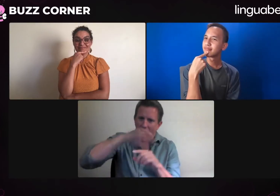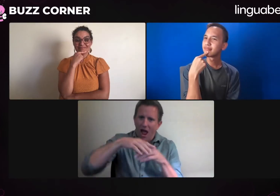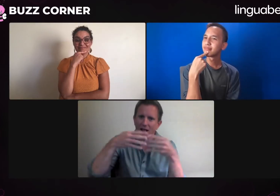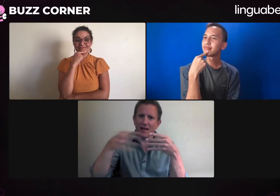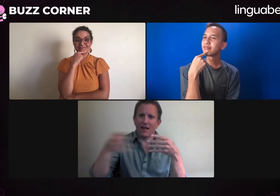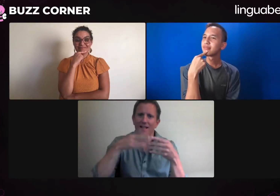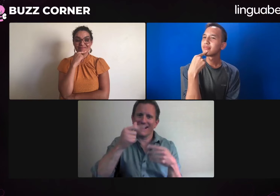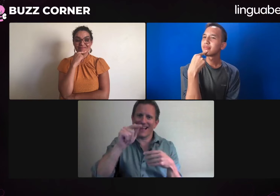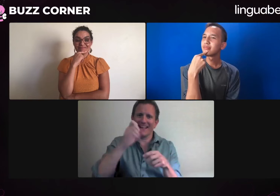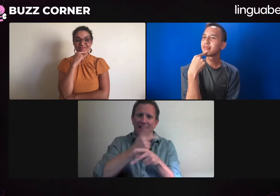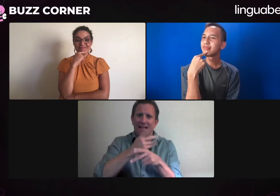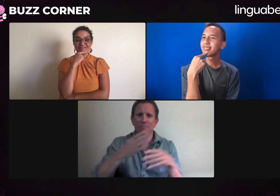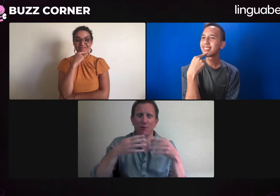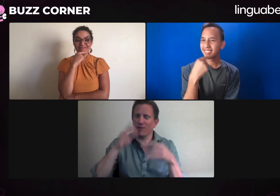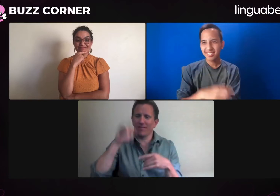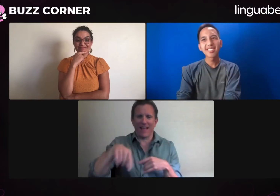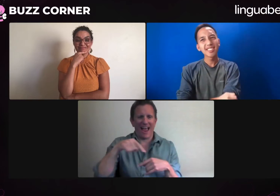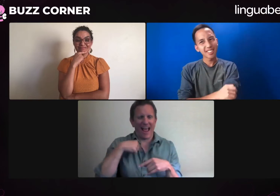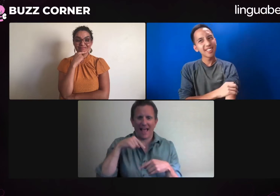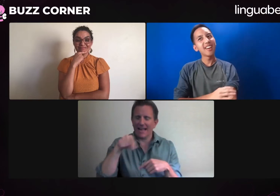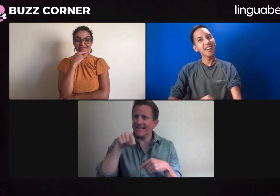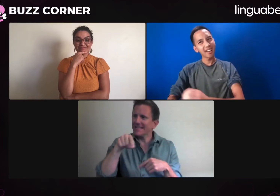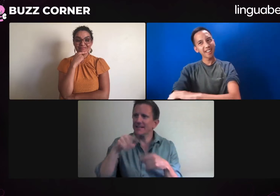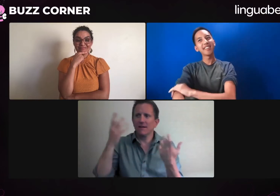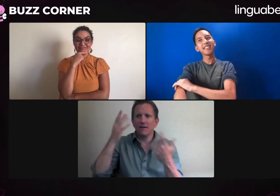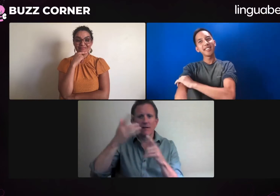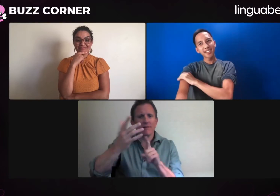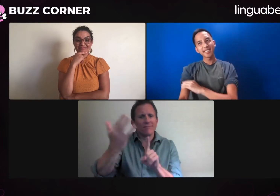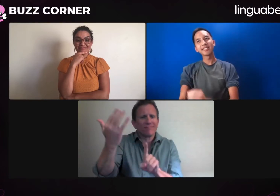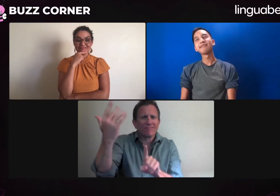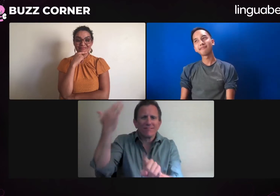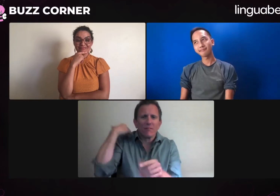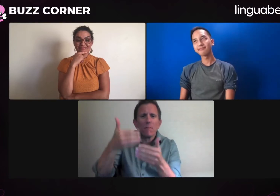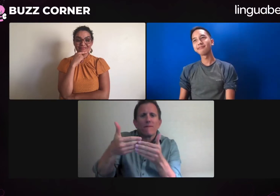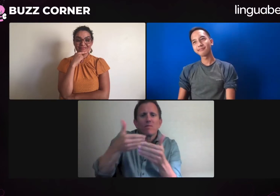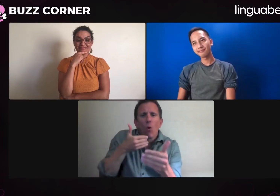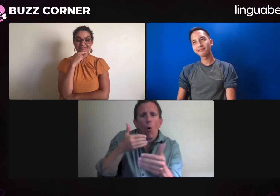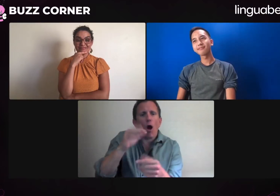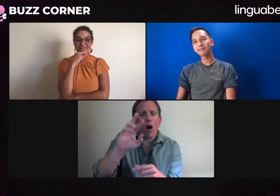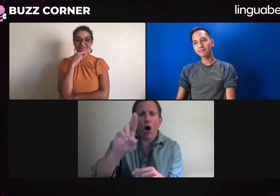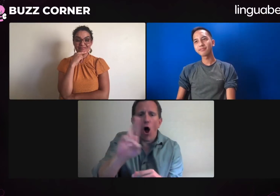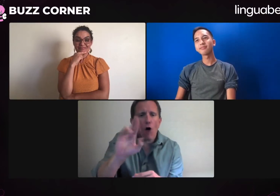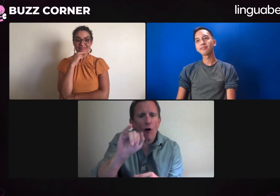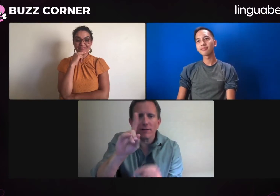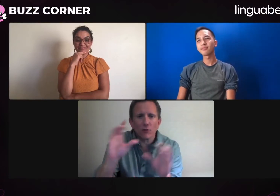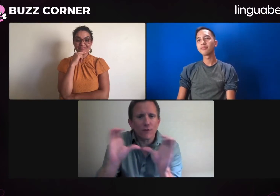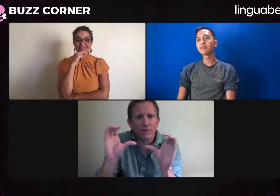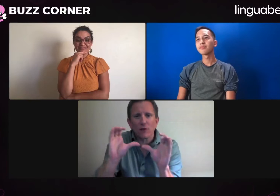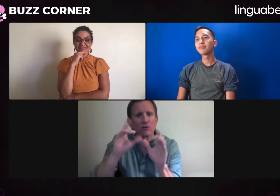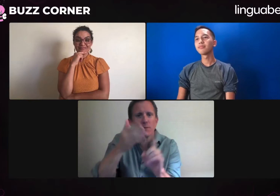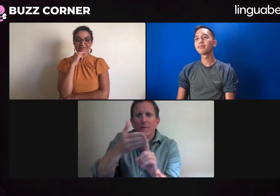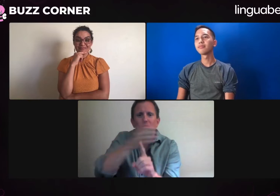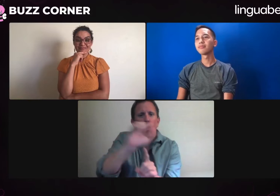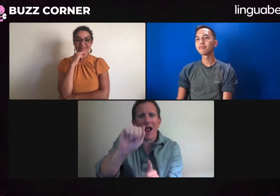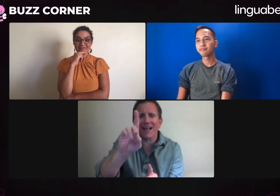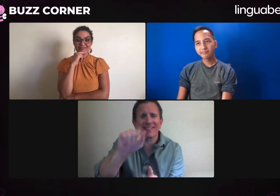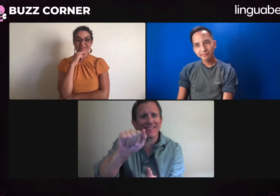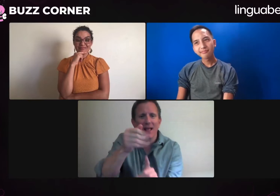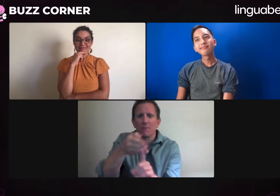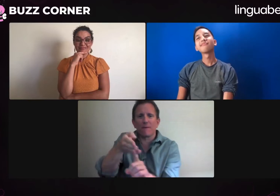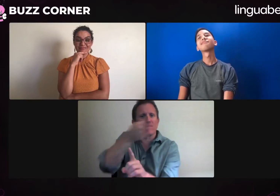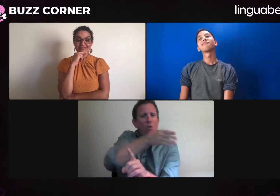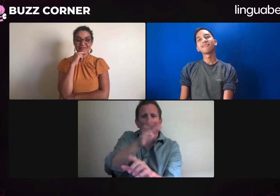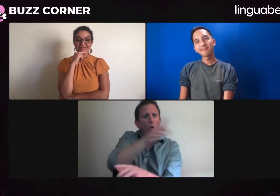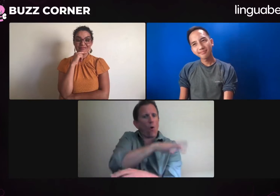Go ahead, Bucky. Yeah, I have to just kind of zone in on that concept of gatekeeping, right? You have to think about the